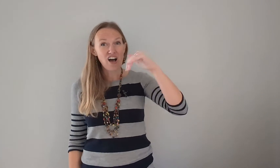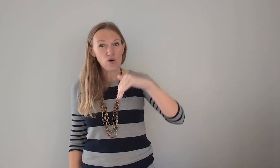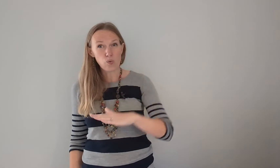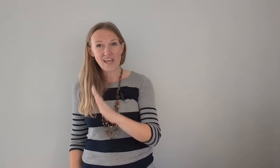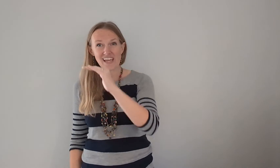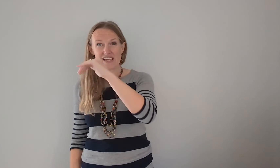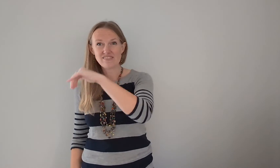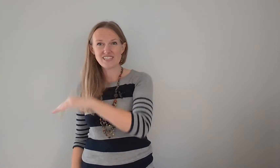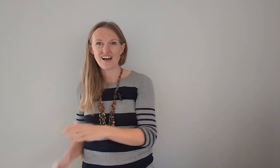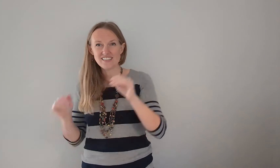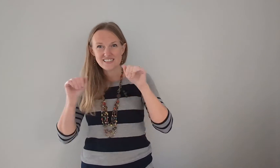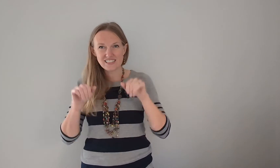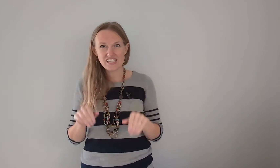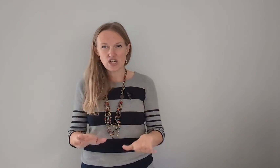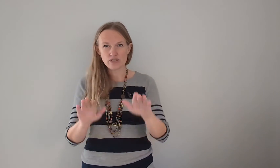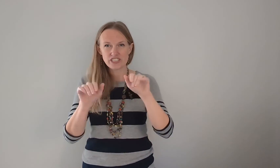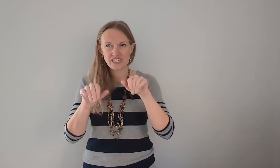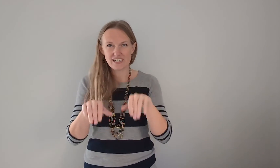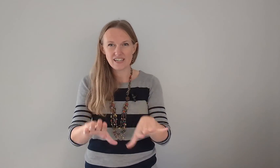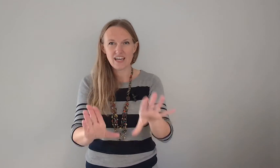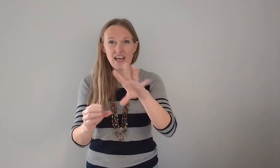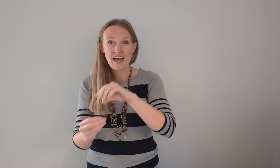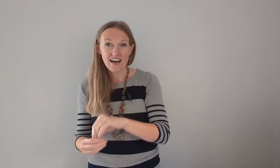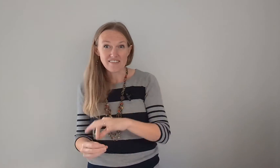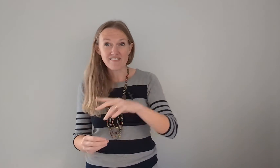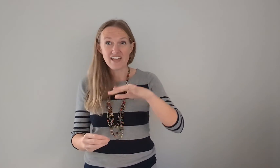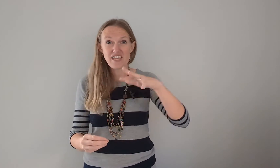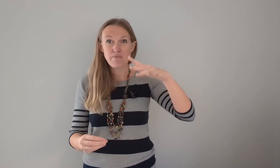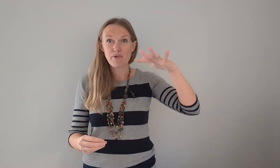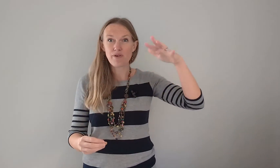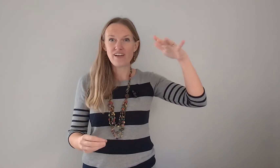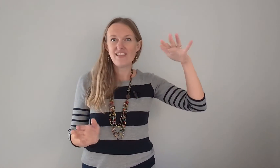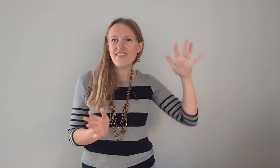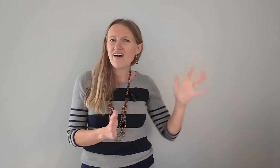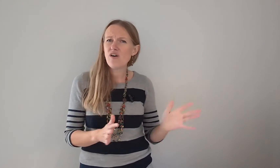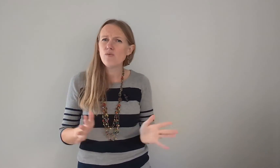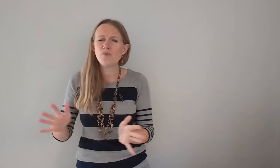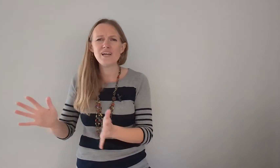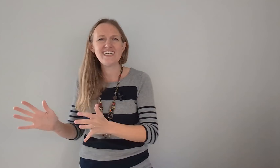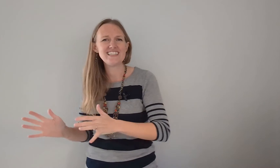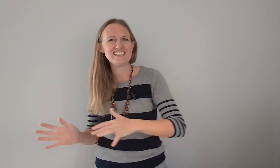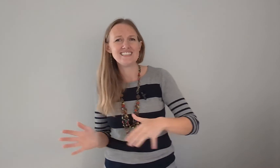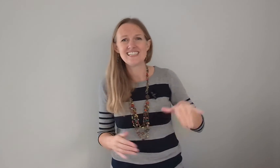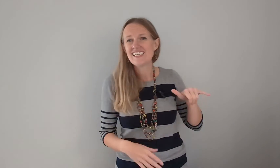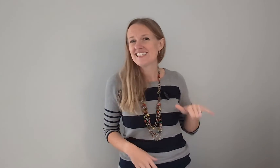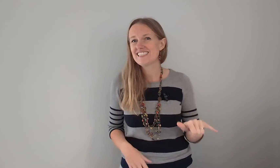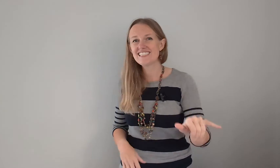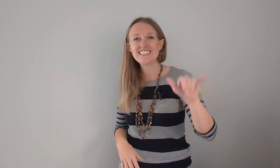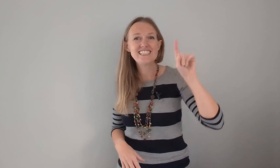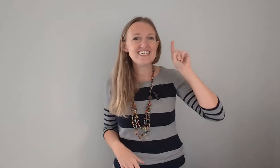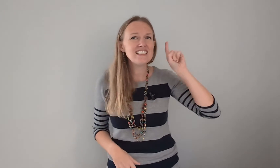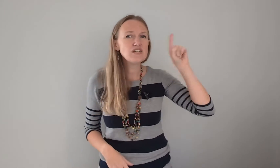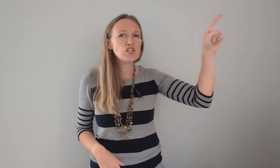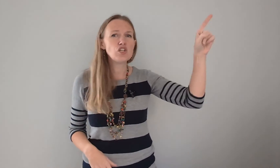a wave tossed in the ocean, a vapor in the wind. Still